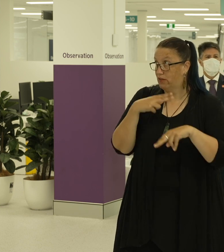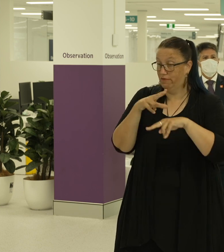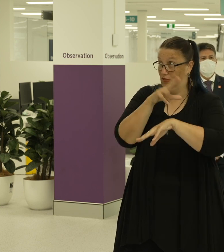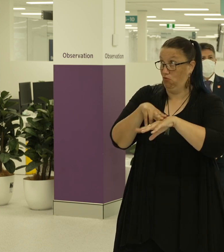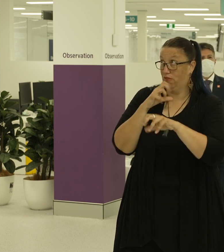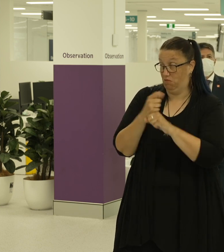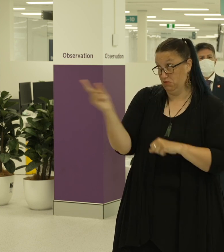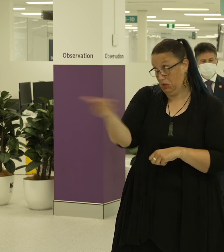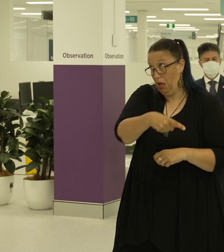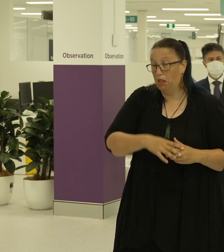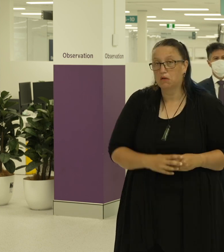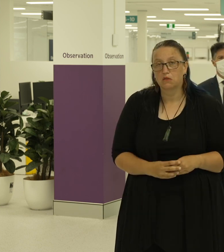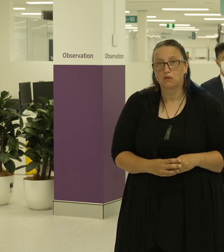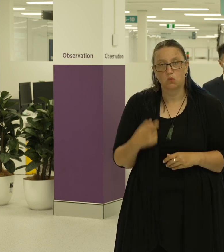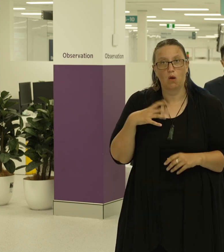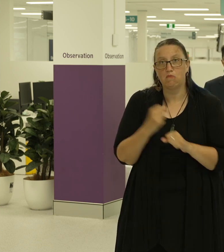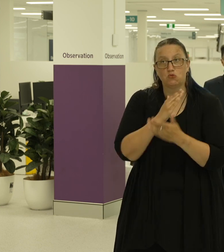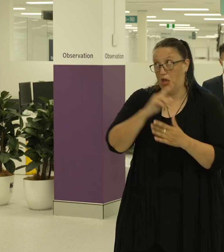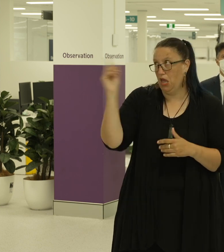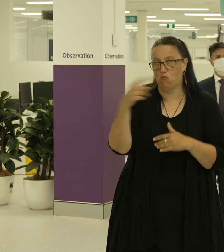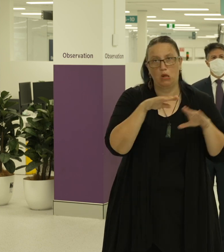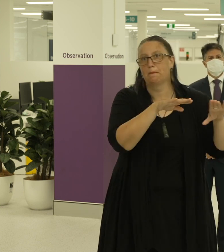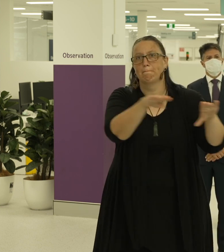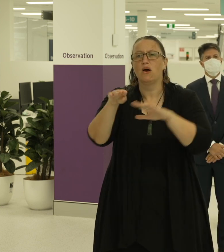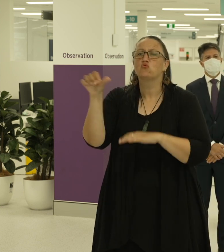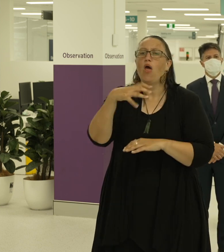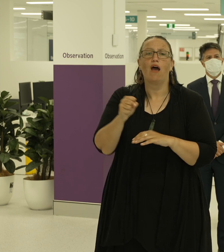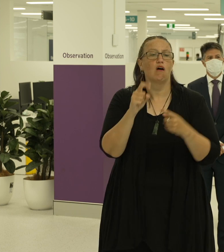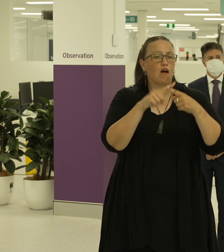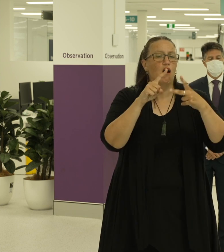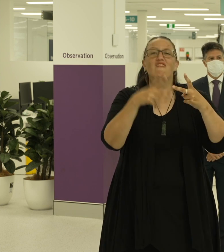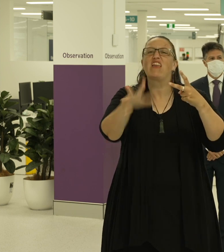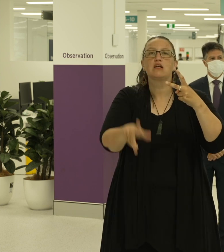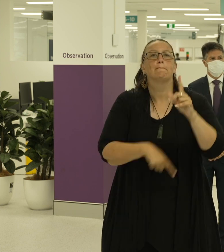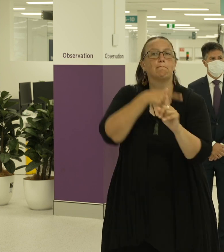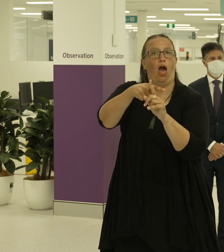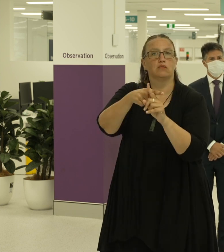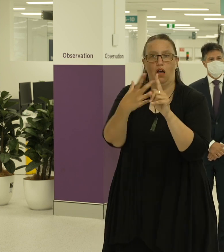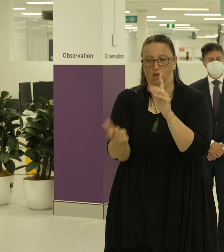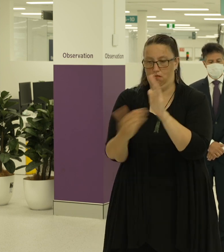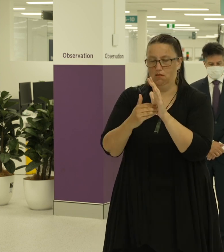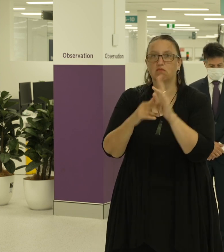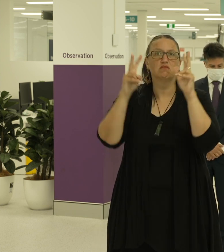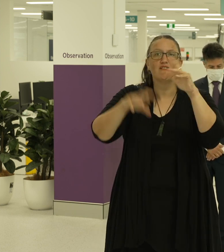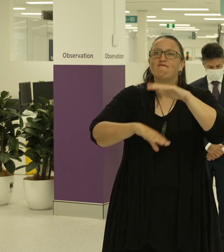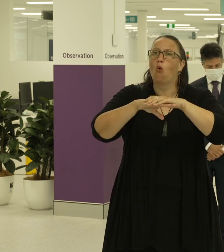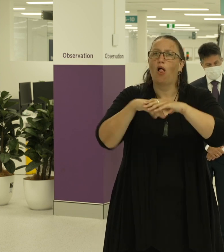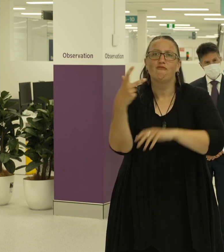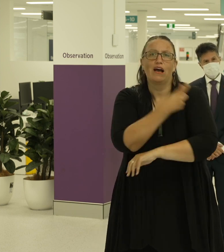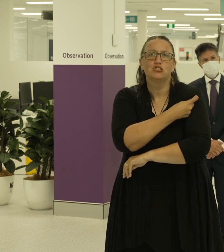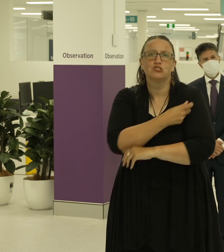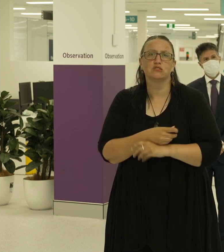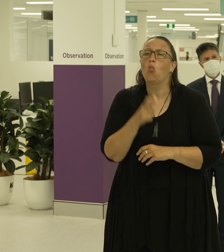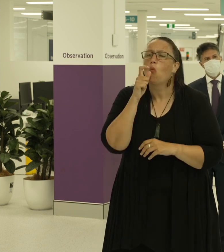it's uniform across the country, that there should be a cross or a tick or something to indicate that you're fully vaccinated. That's the definition. They've changed the